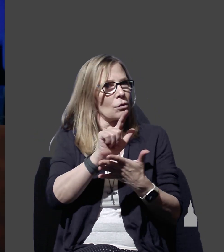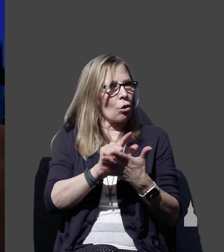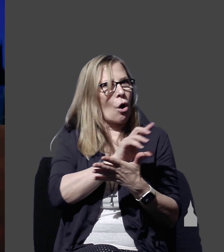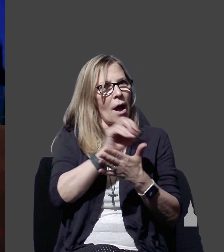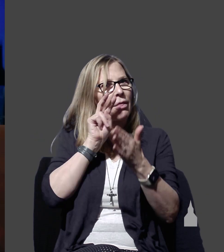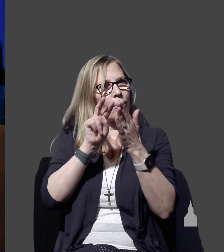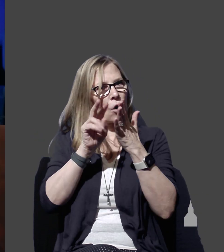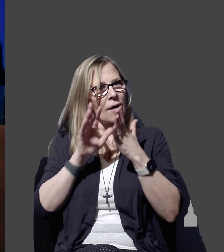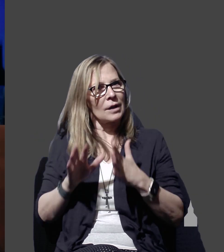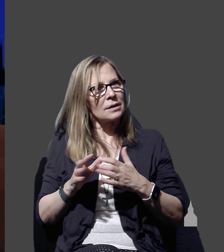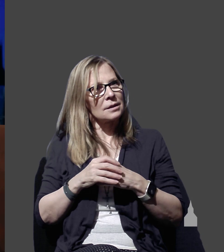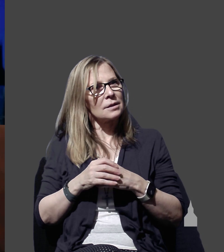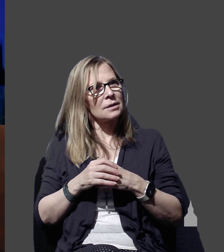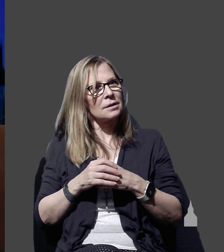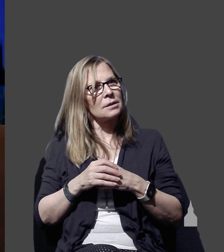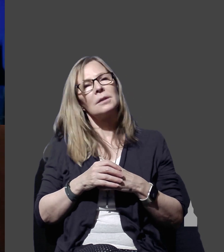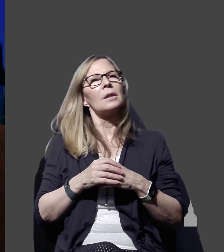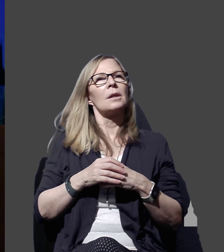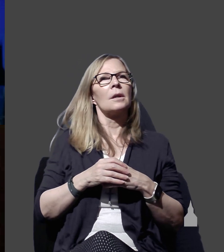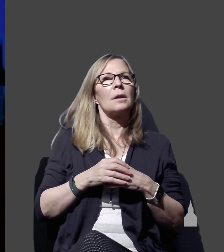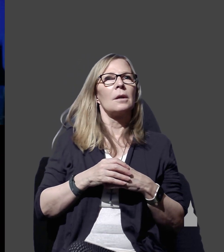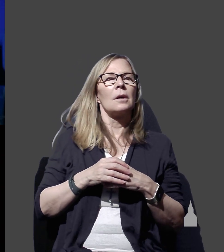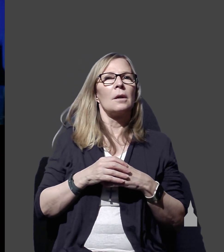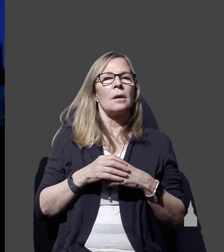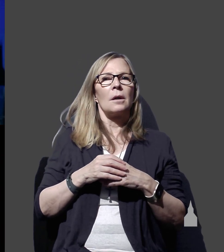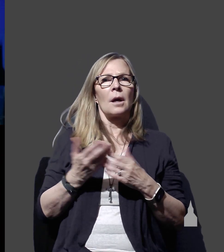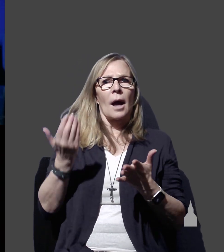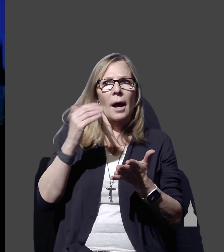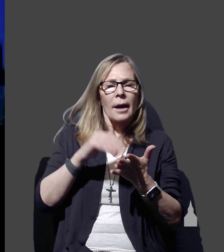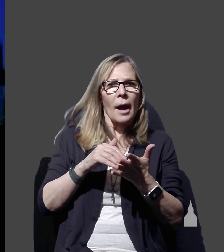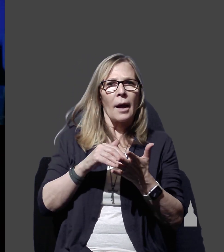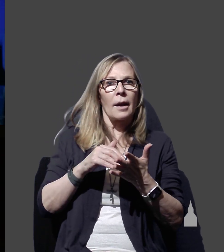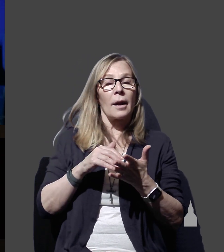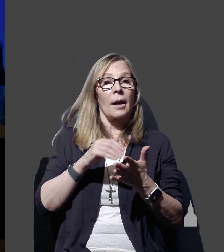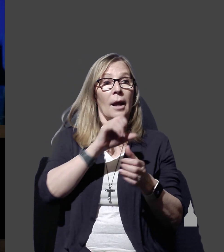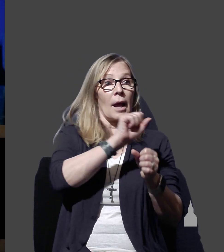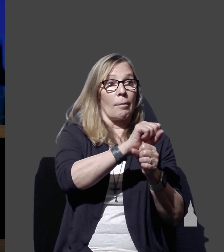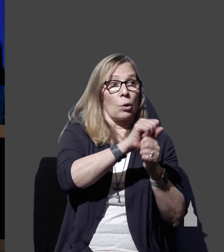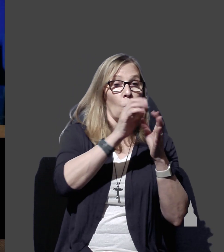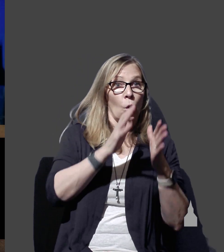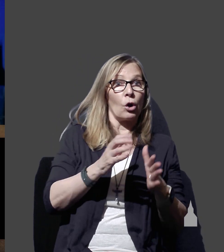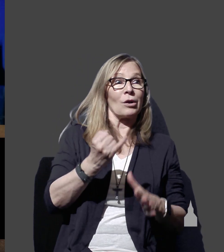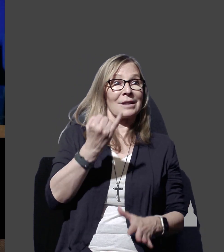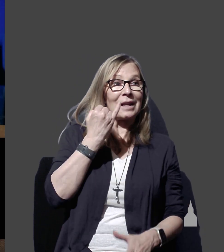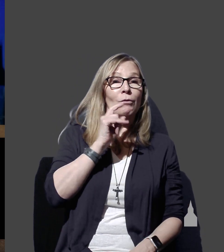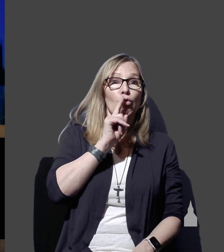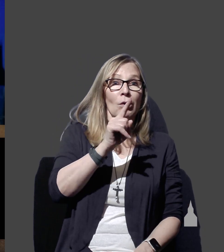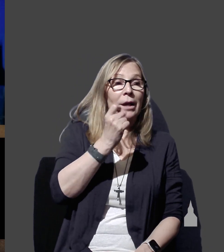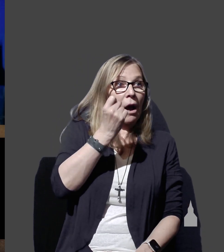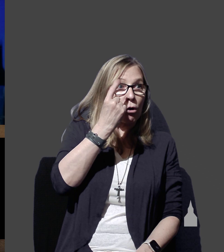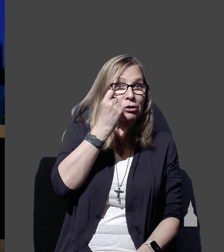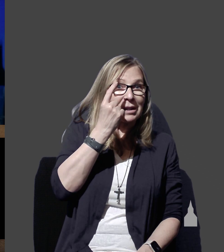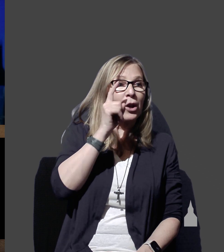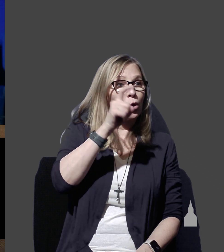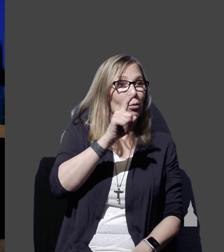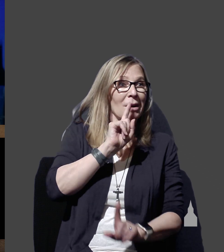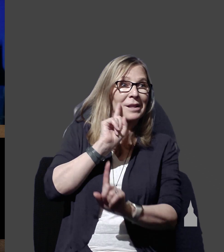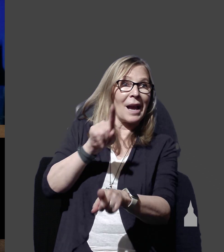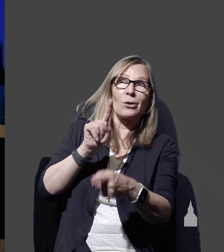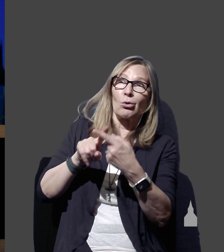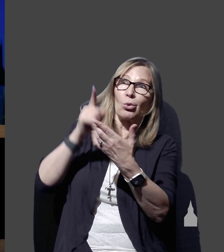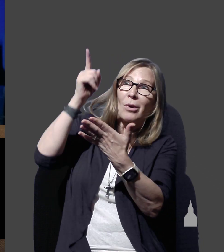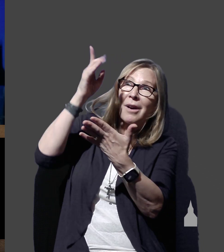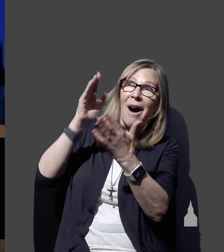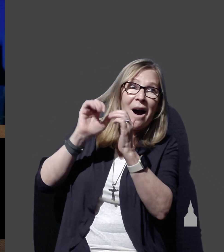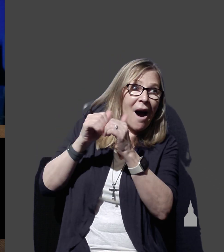Again, I think the words of R. Kent Hughes are helpful. Employers, if you truly realize that you must answer to God for